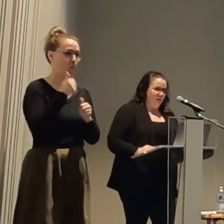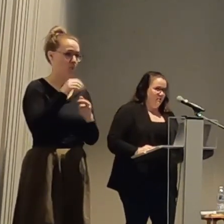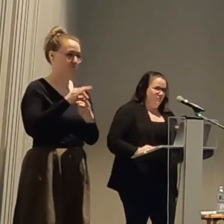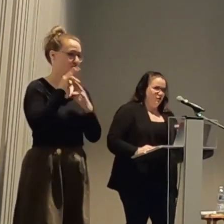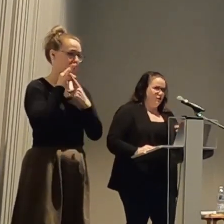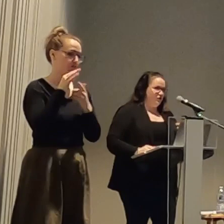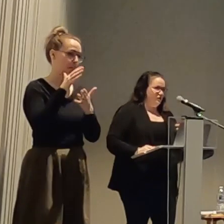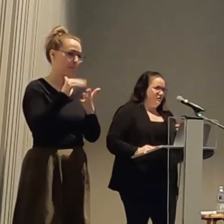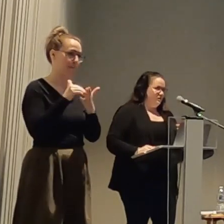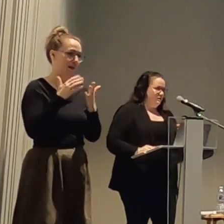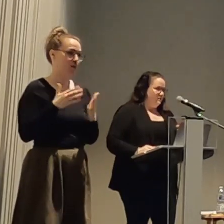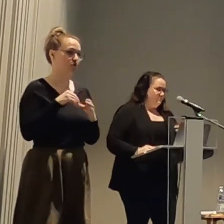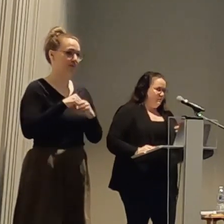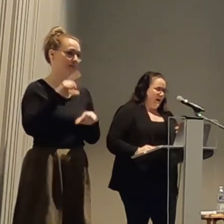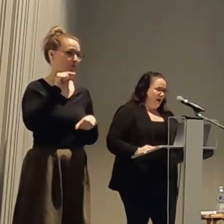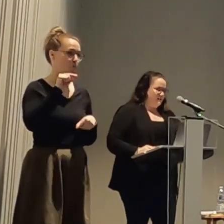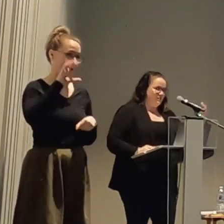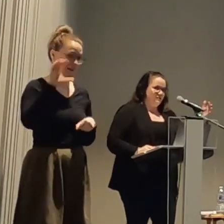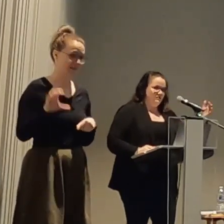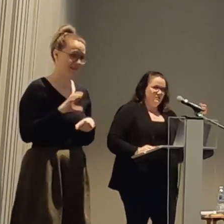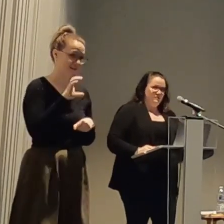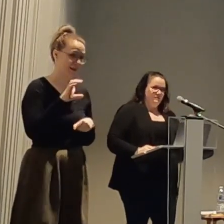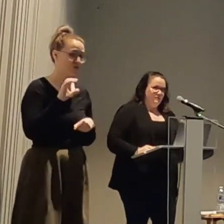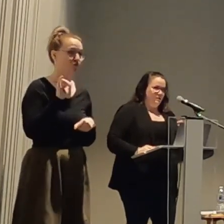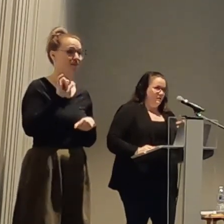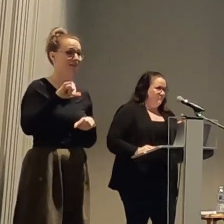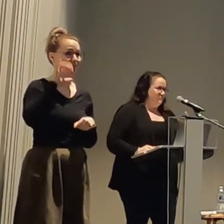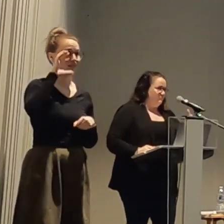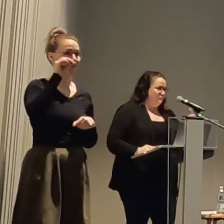century. He pushed past